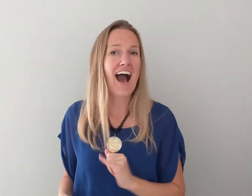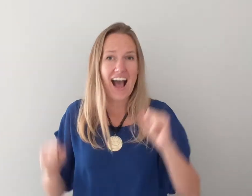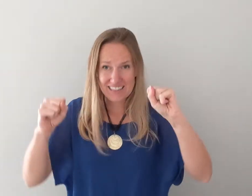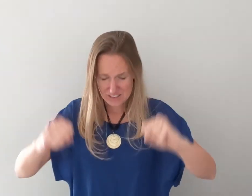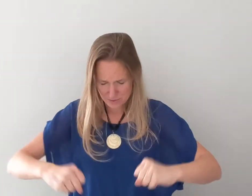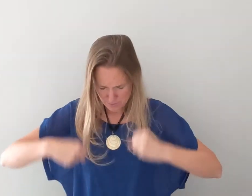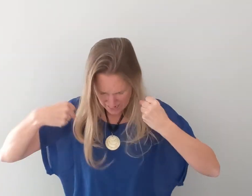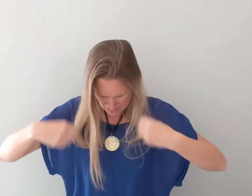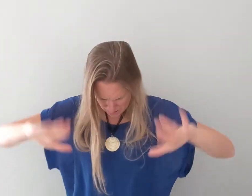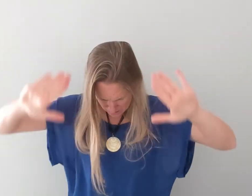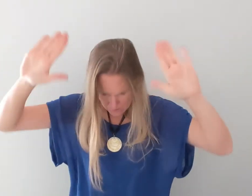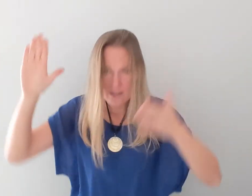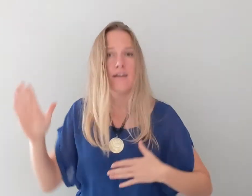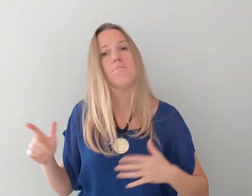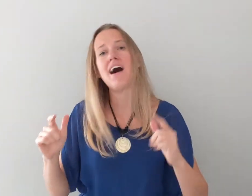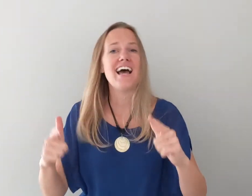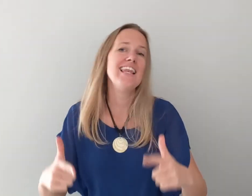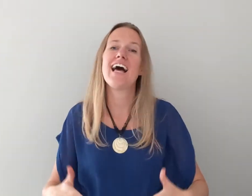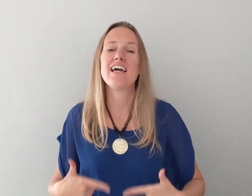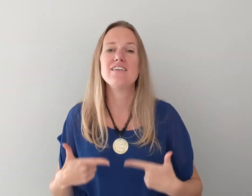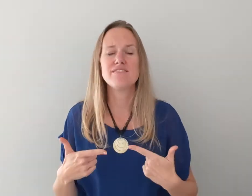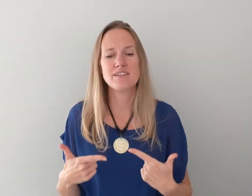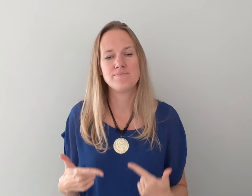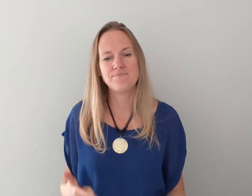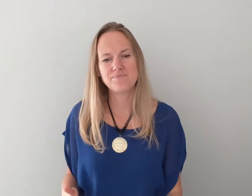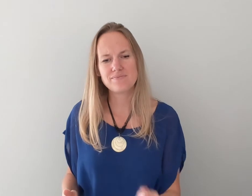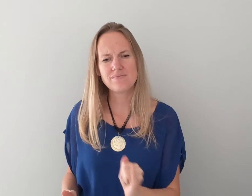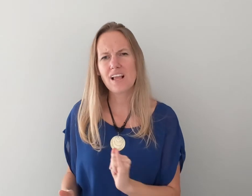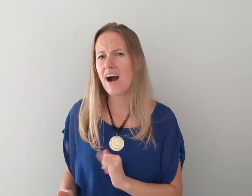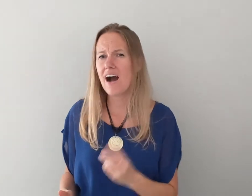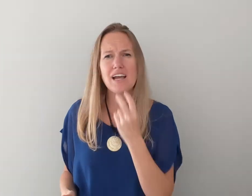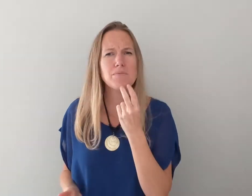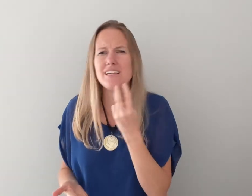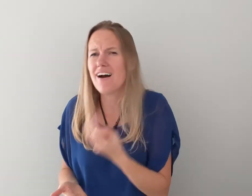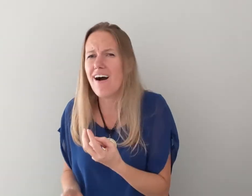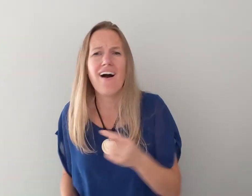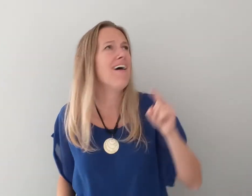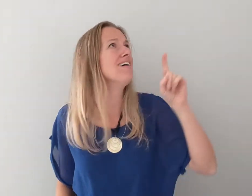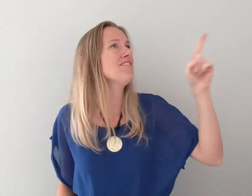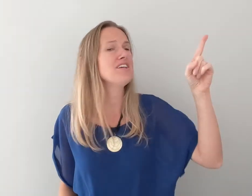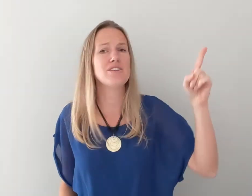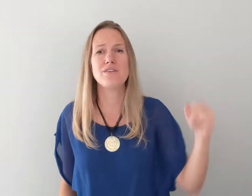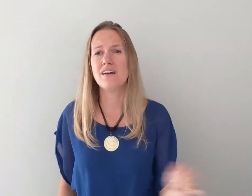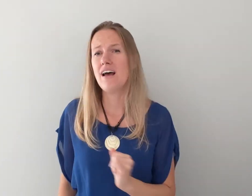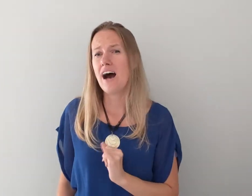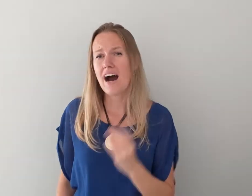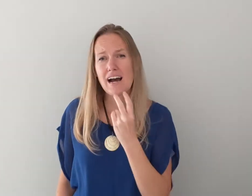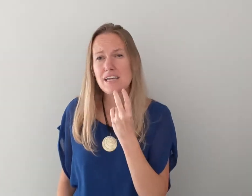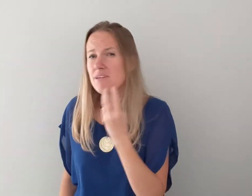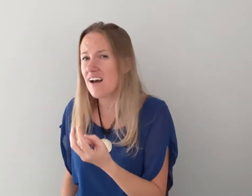I surrender my life. I'm in awe of you. I'm in